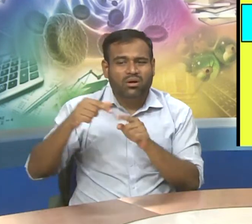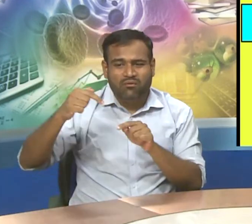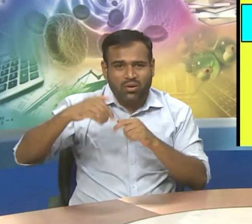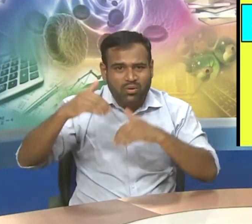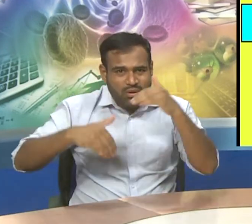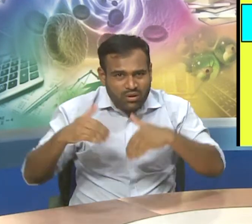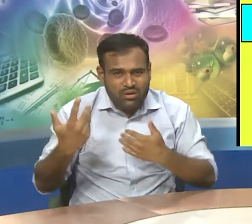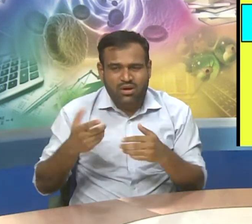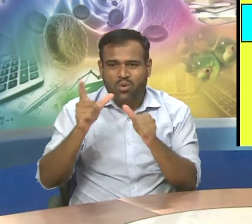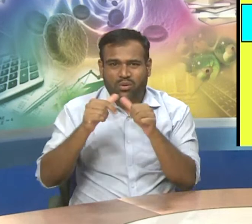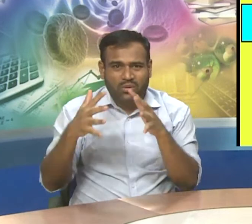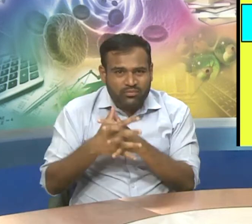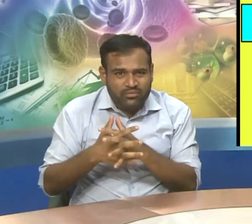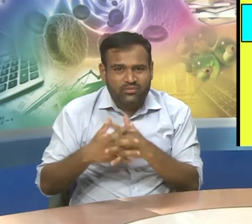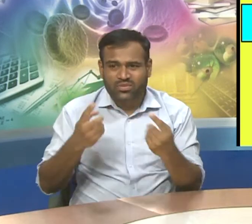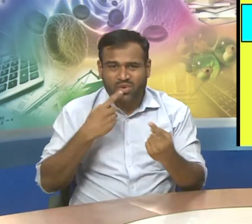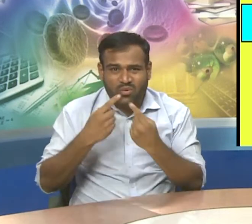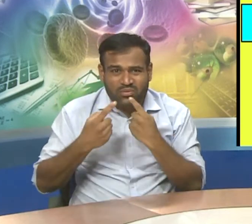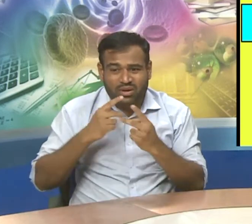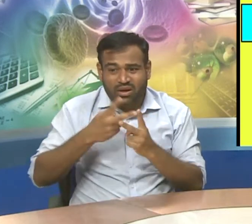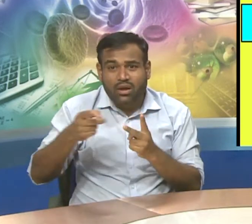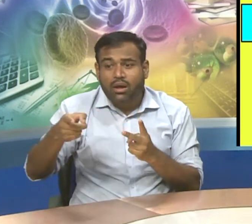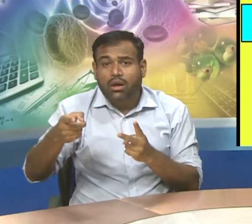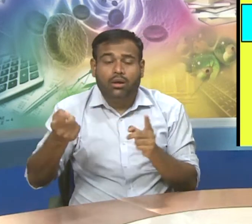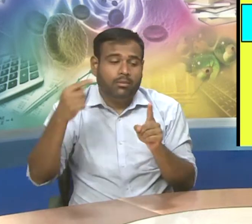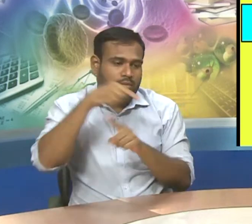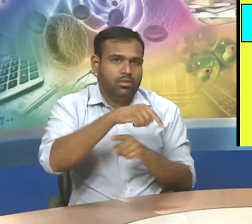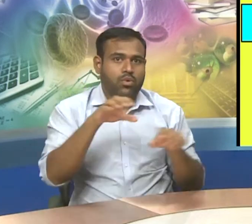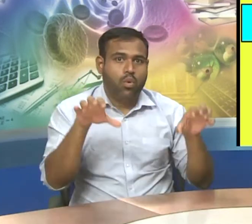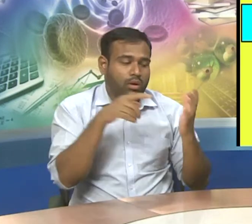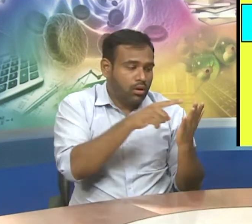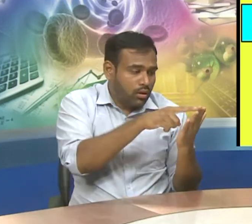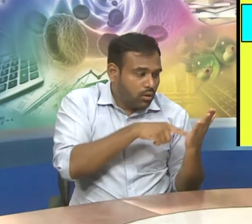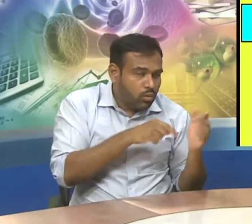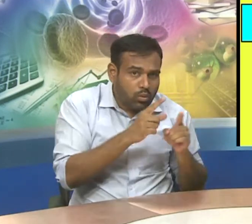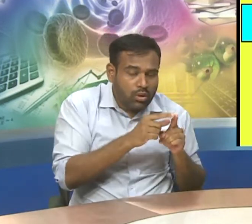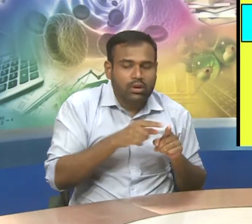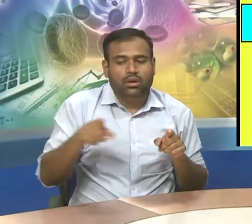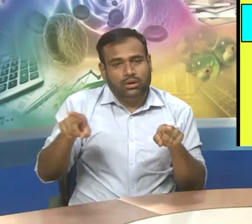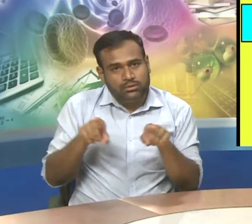its governance according to the provisions of its constitution.